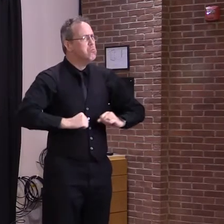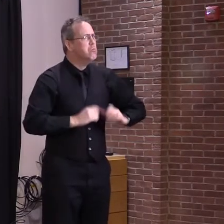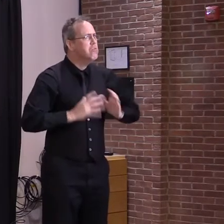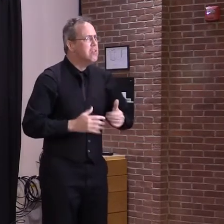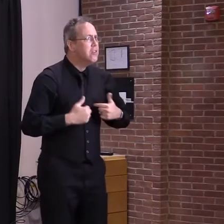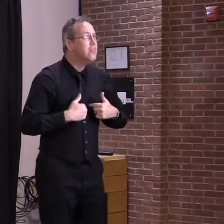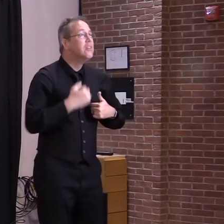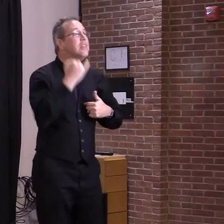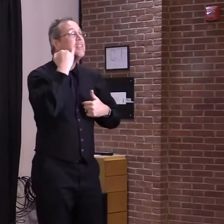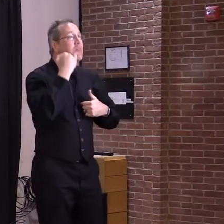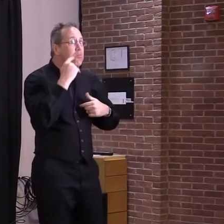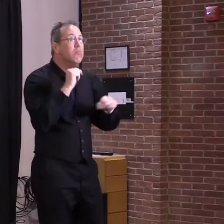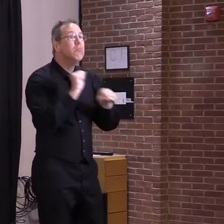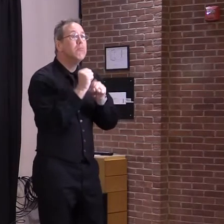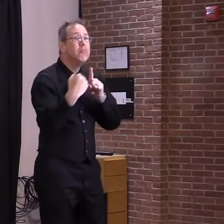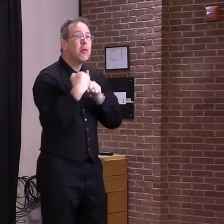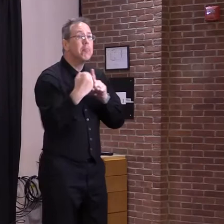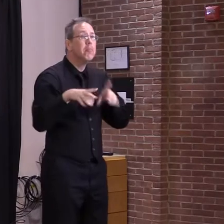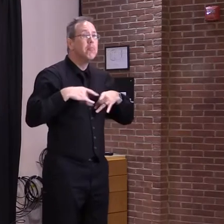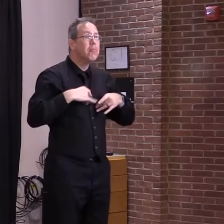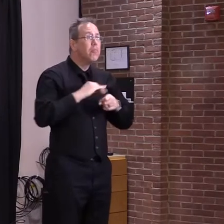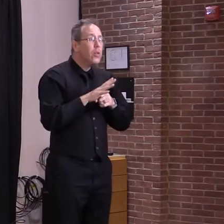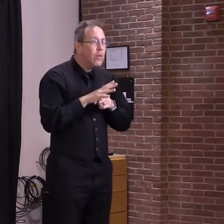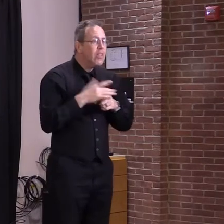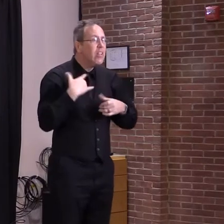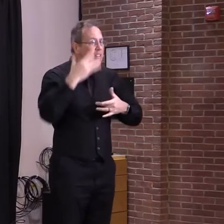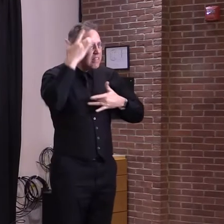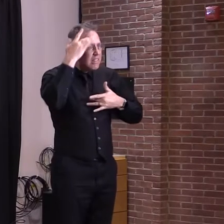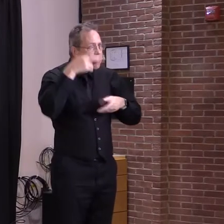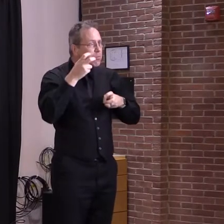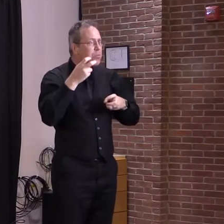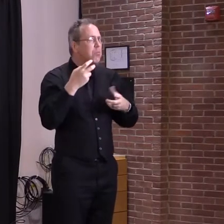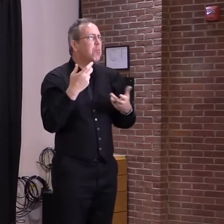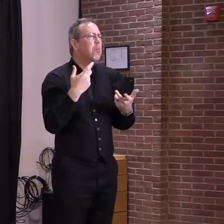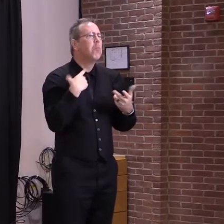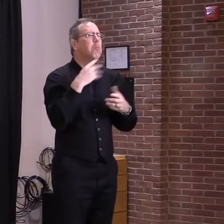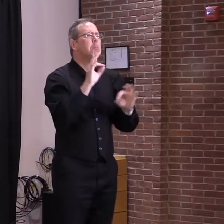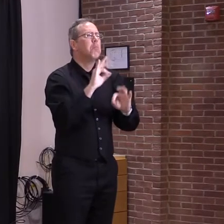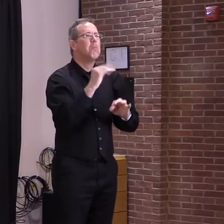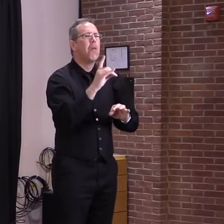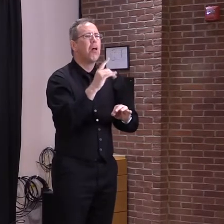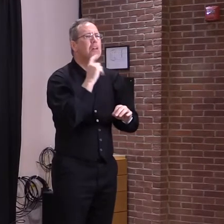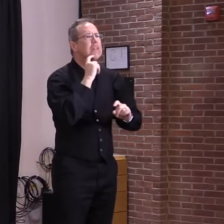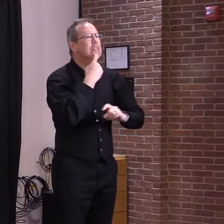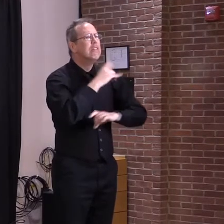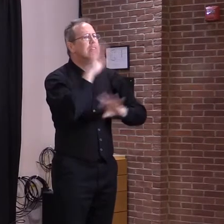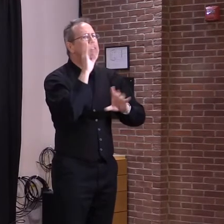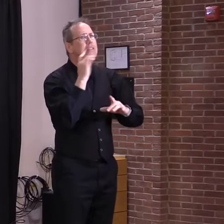get COVID, it's fairly mild from what I've seen thus far. So